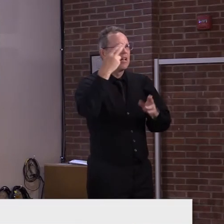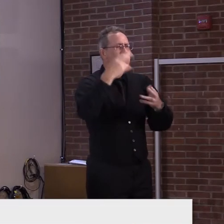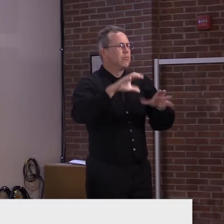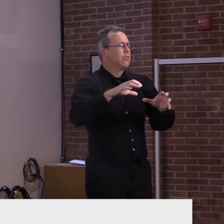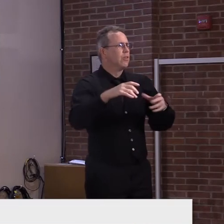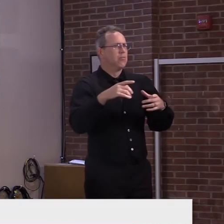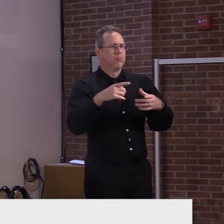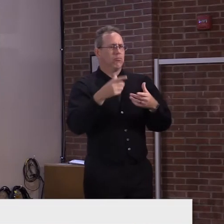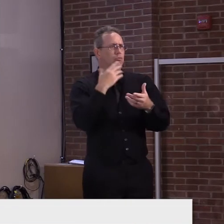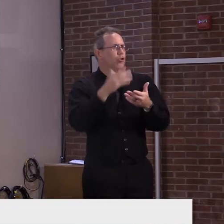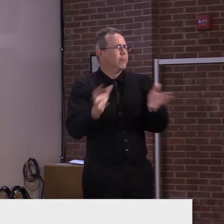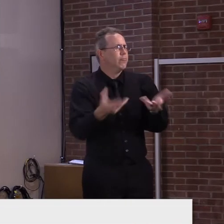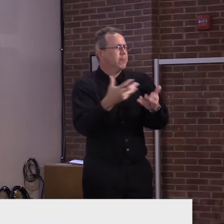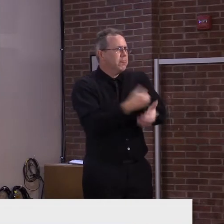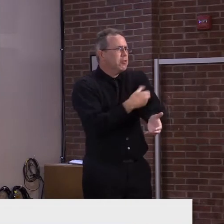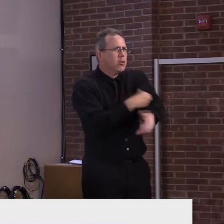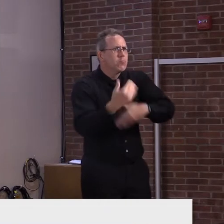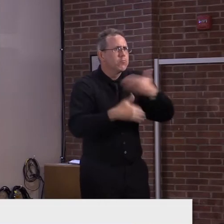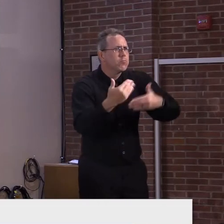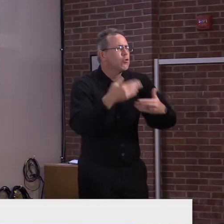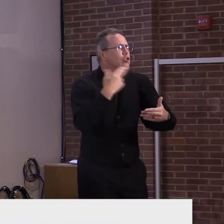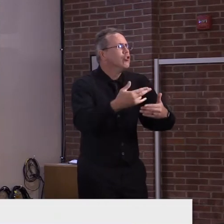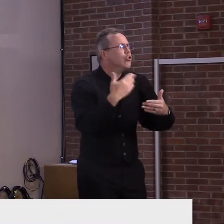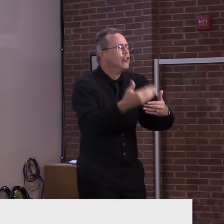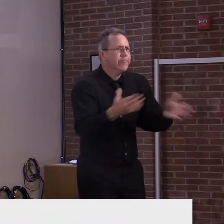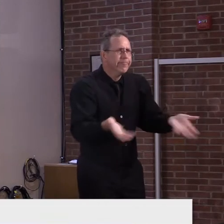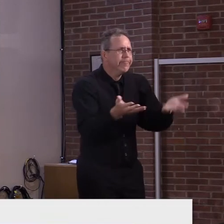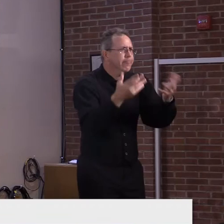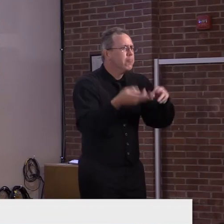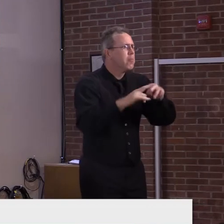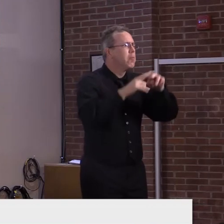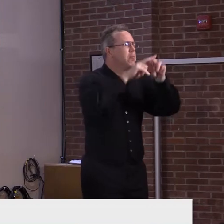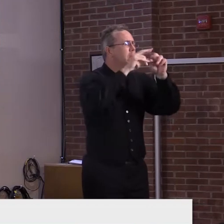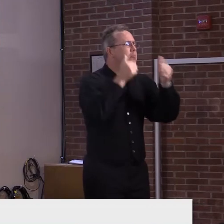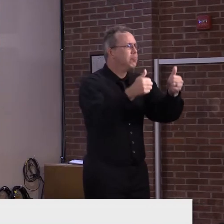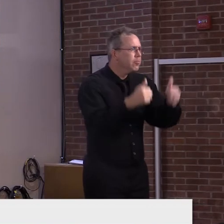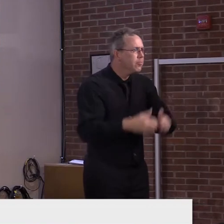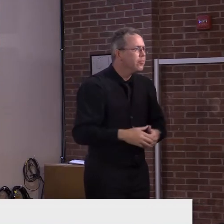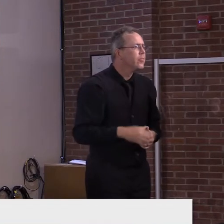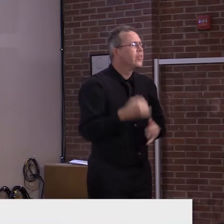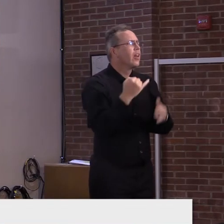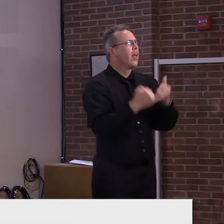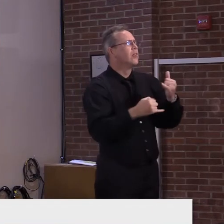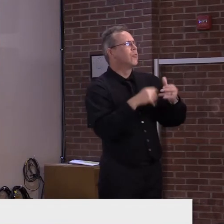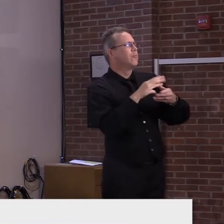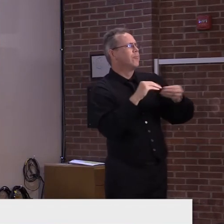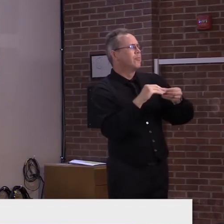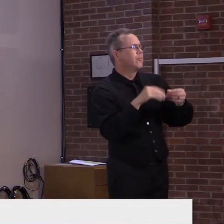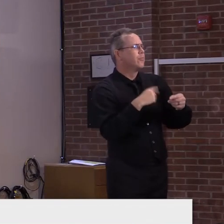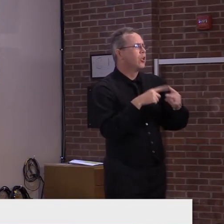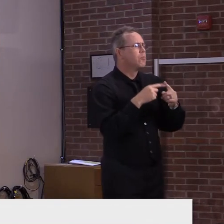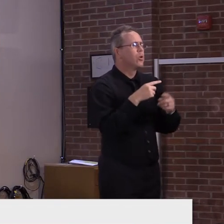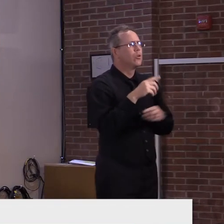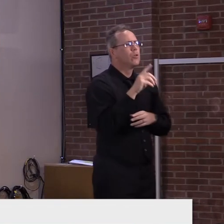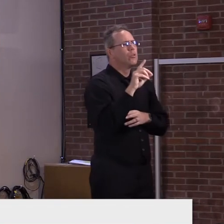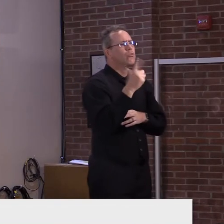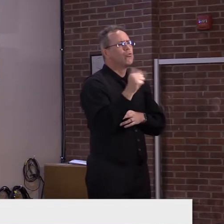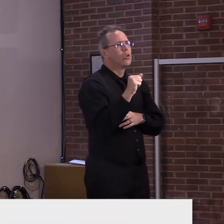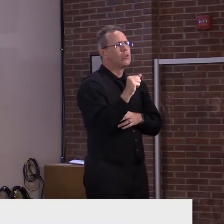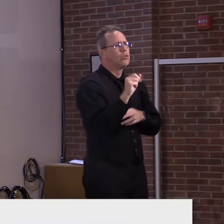cover concerns what the governor mentioned, substance use, and the fact that today is Overdose Awareness